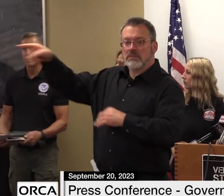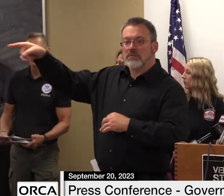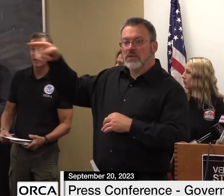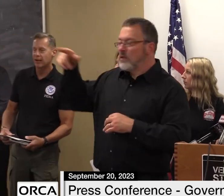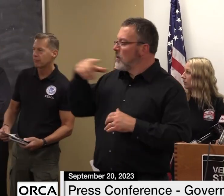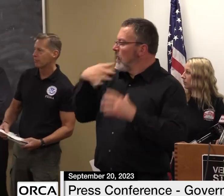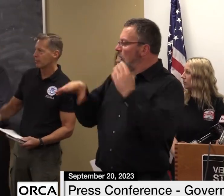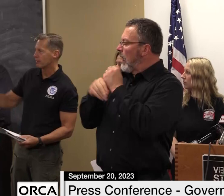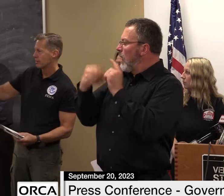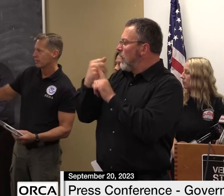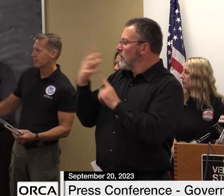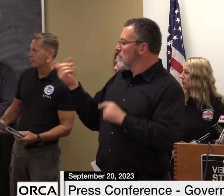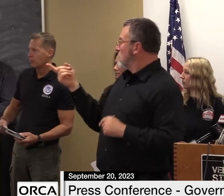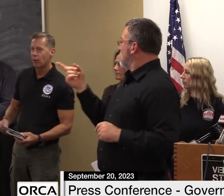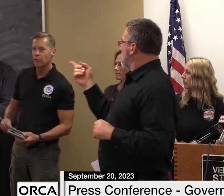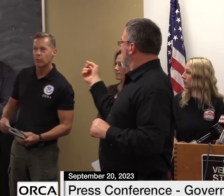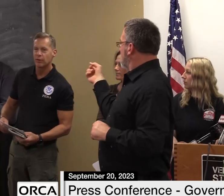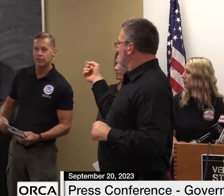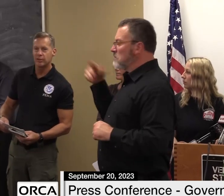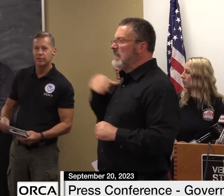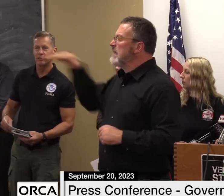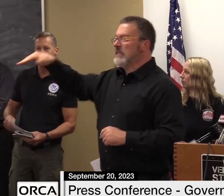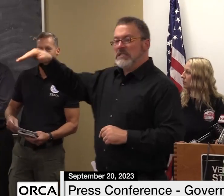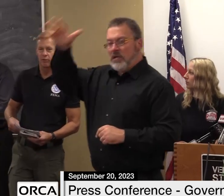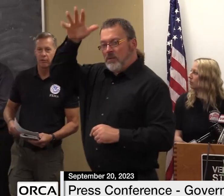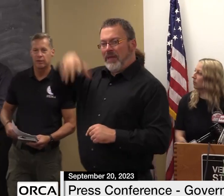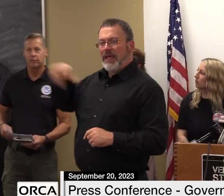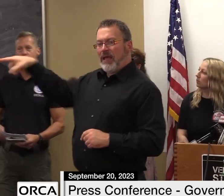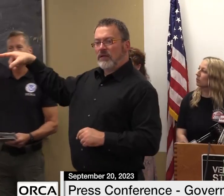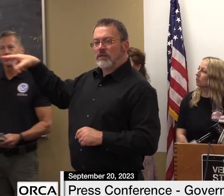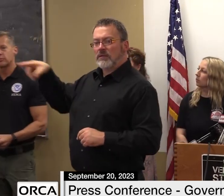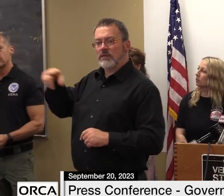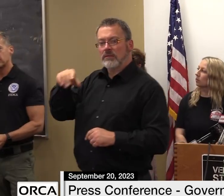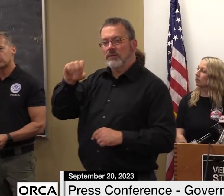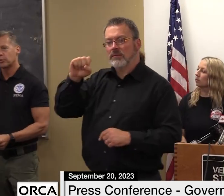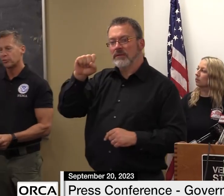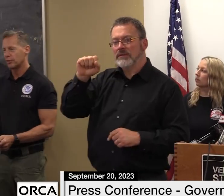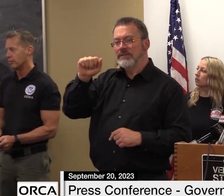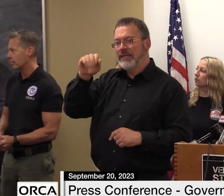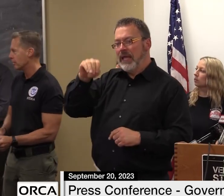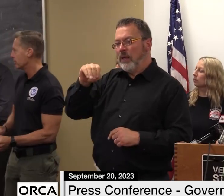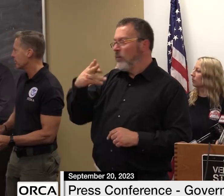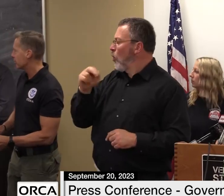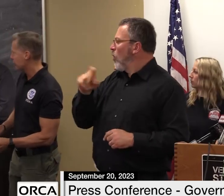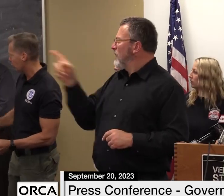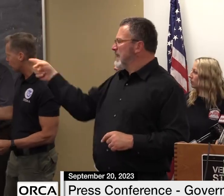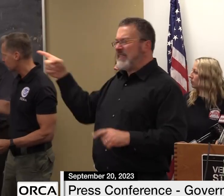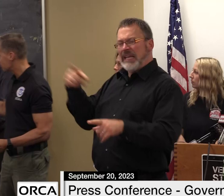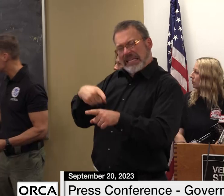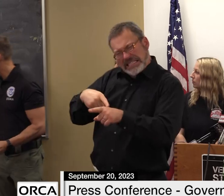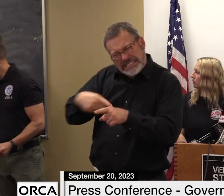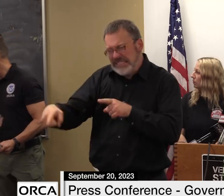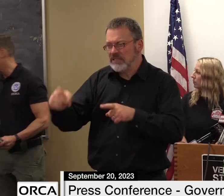So we're blessed to have Sam Harvey with us. He's one of our individual assistance experts, and